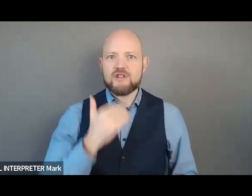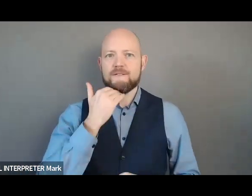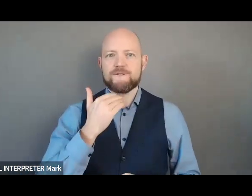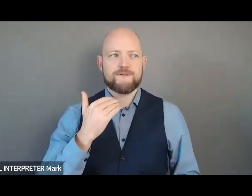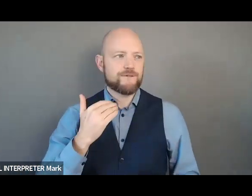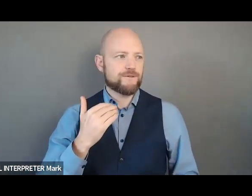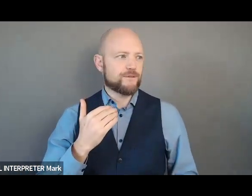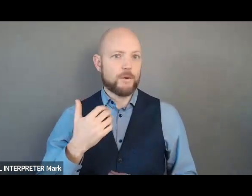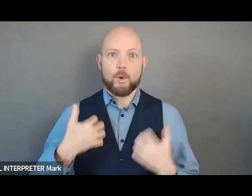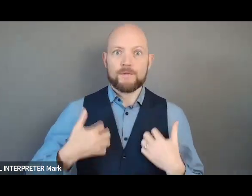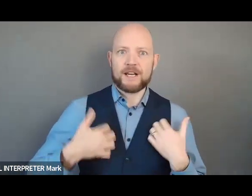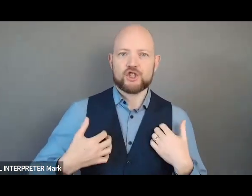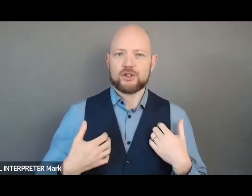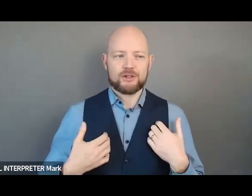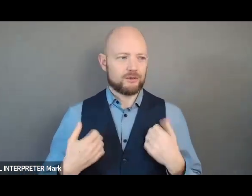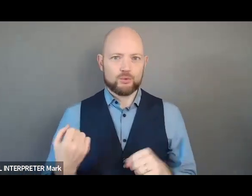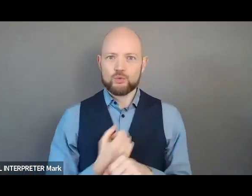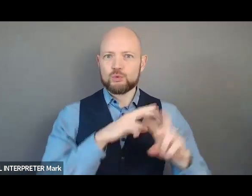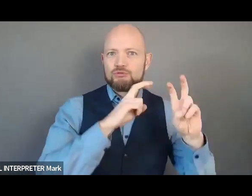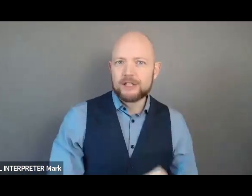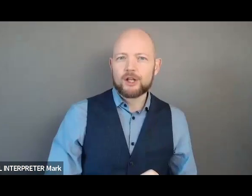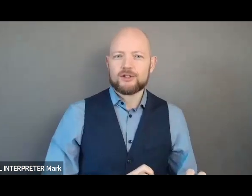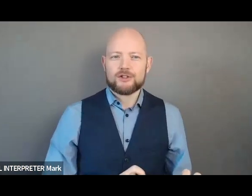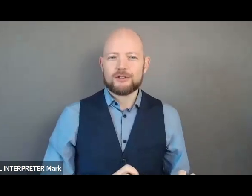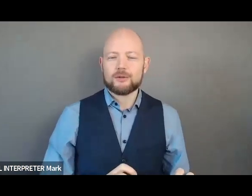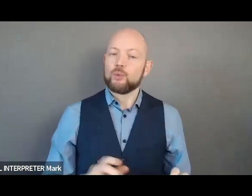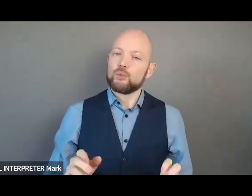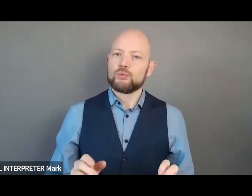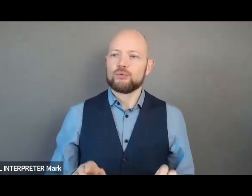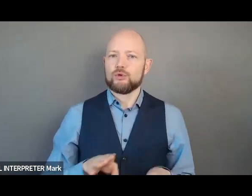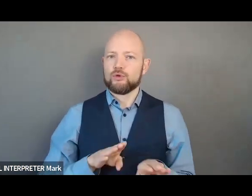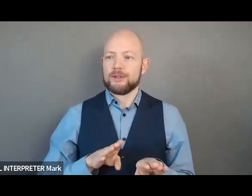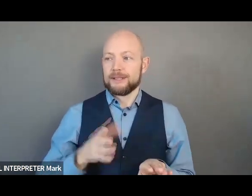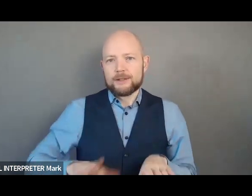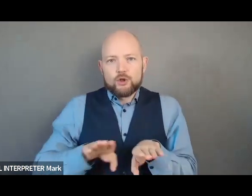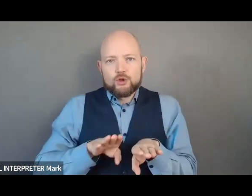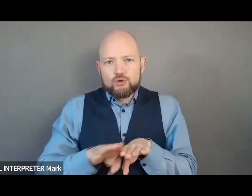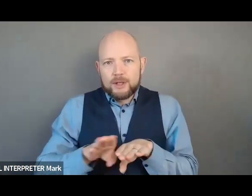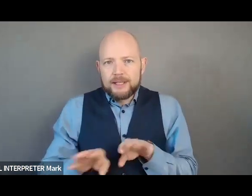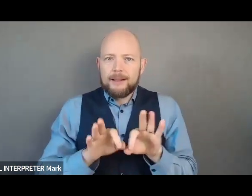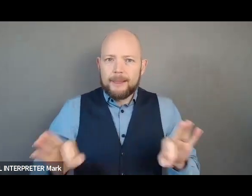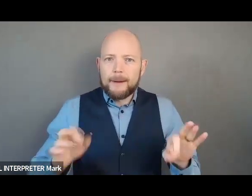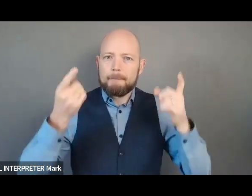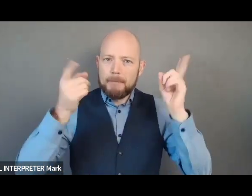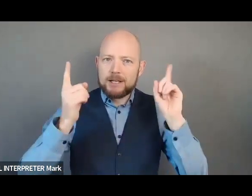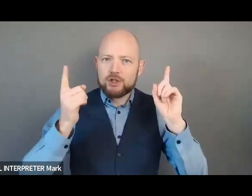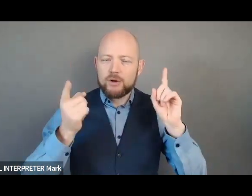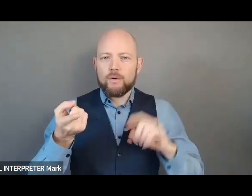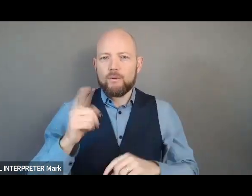research. So just, you know, have training line managers to support minoritized researchers more.